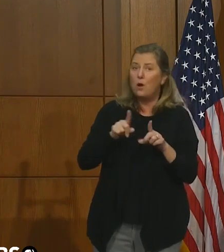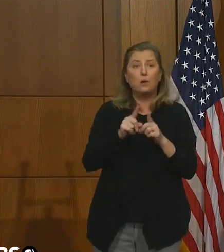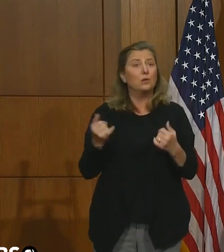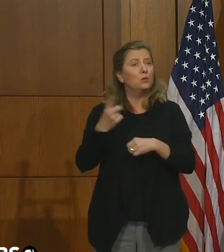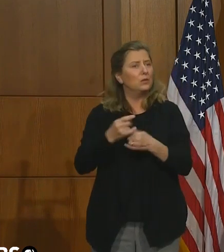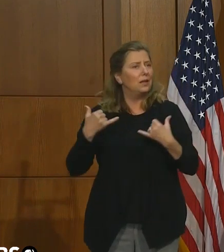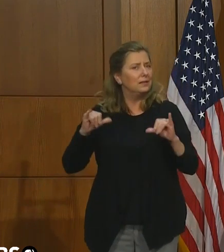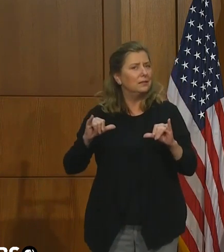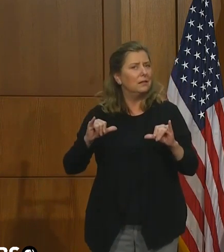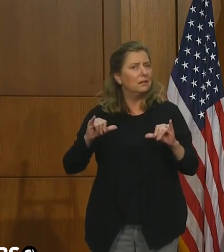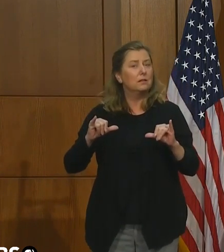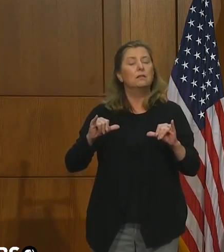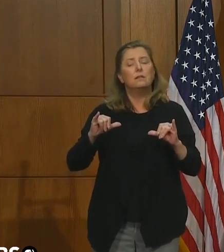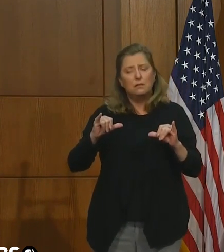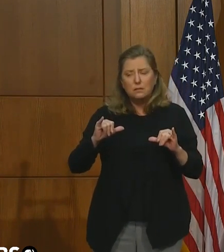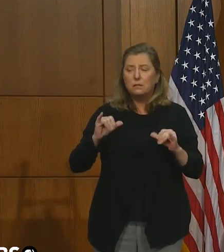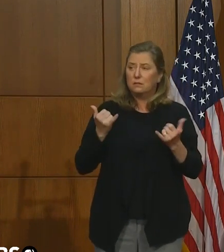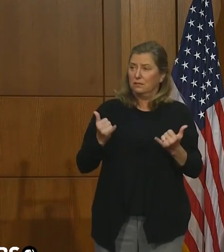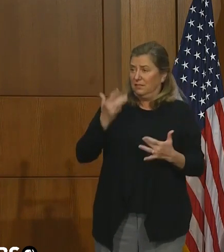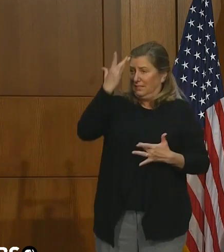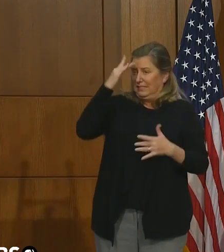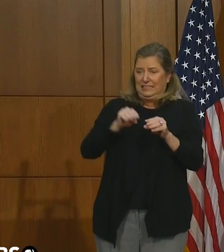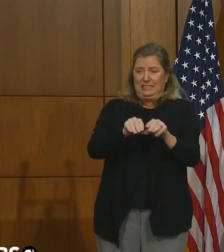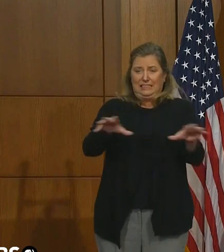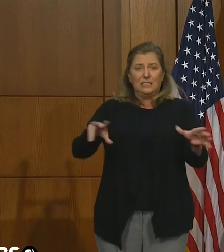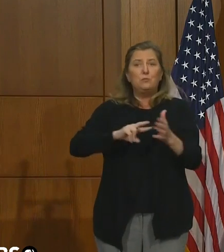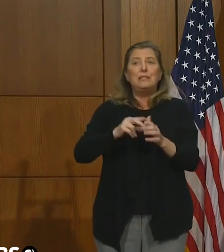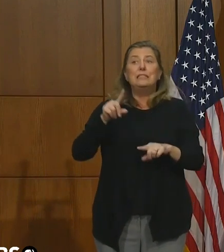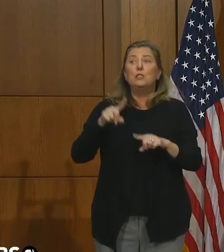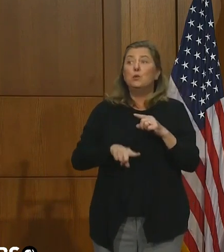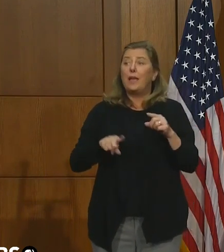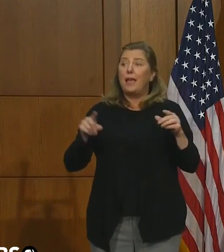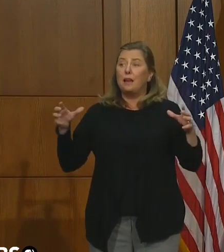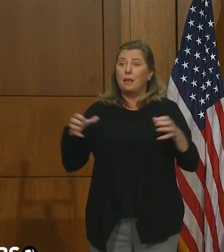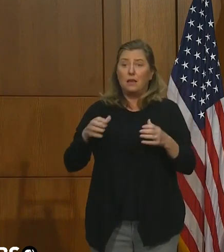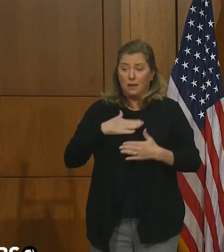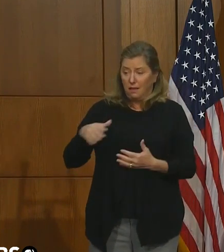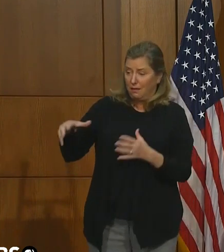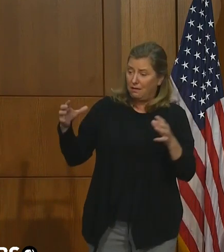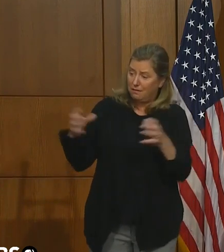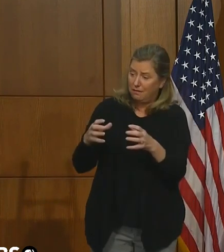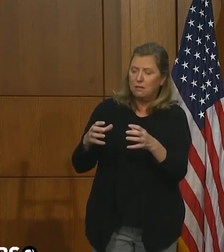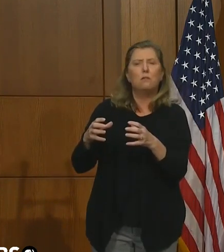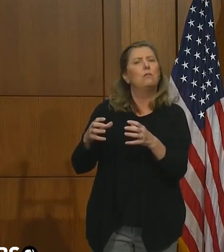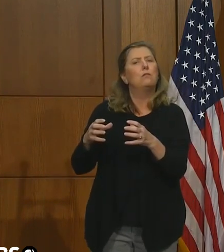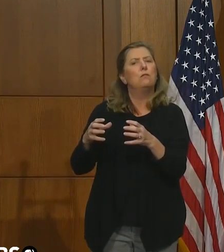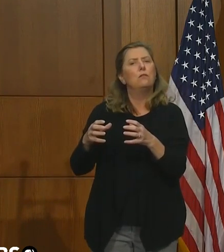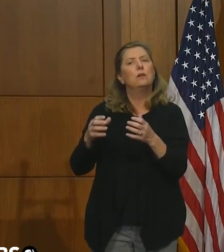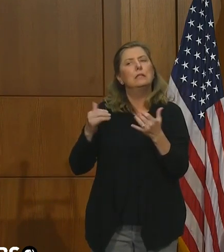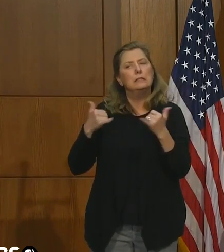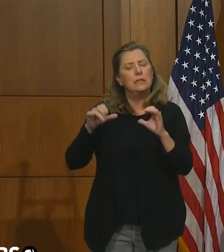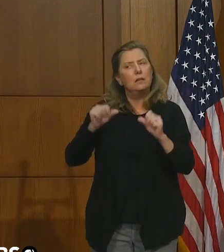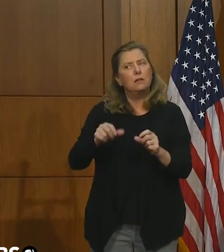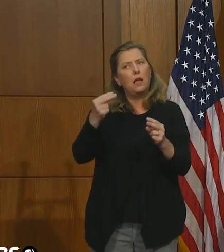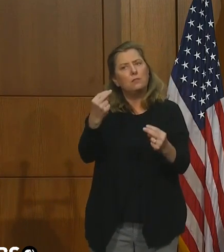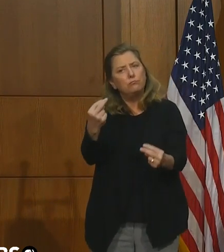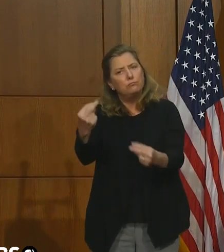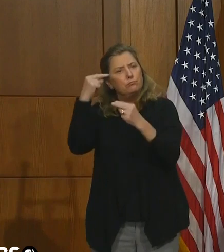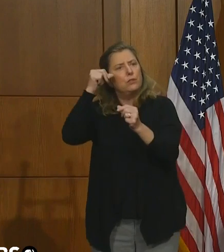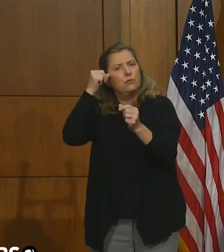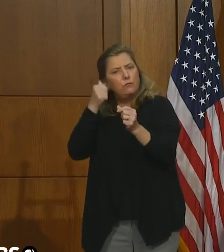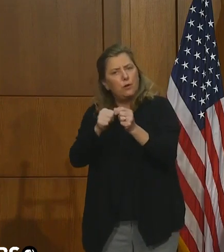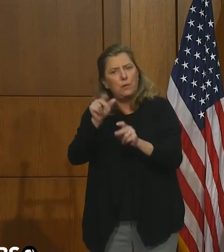pandemic limits our ability to come together physically, it does not limit our ability to honor the memories